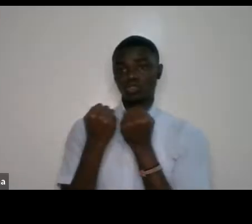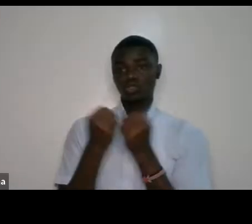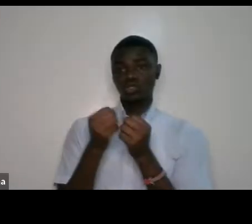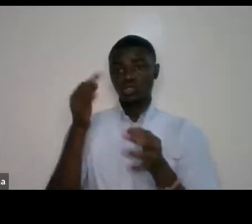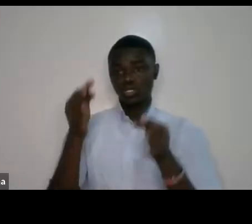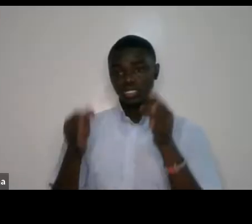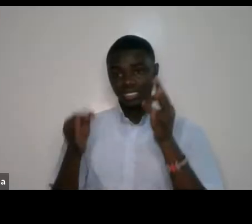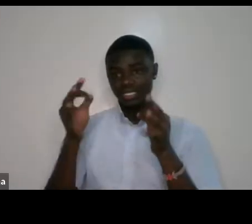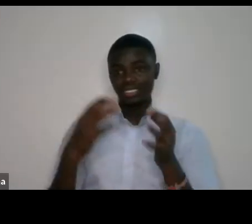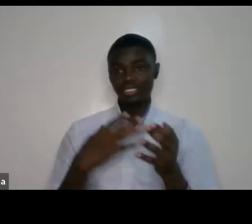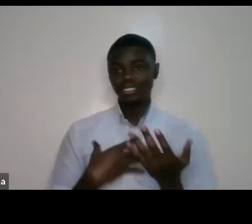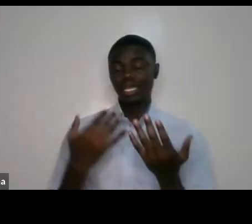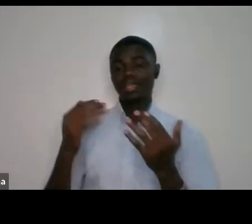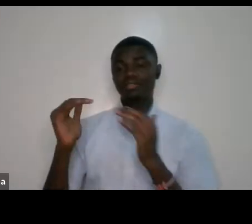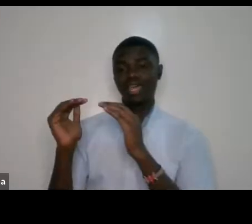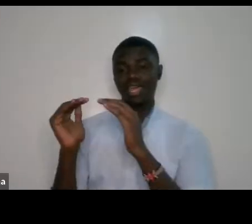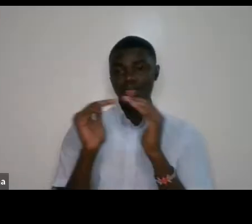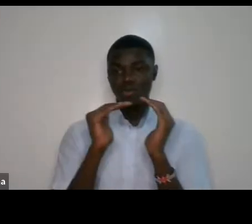on,